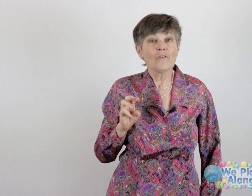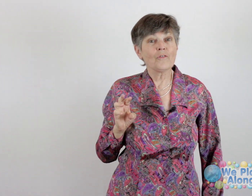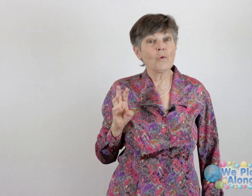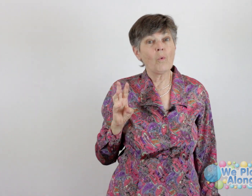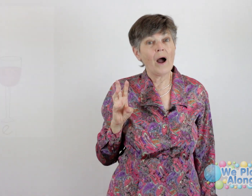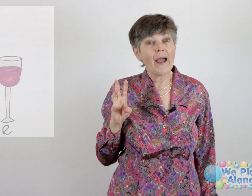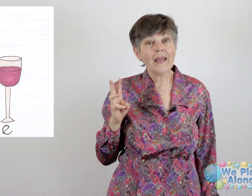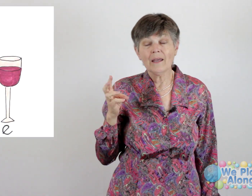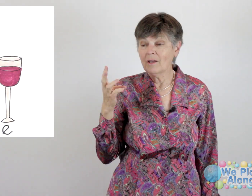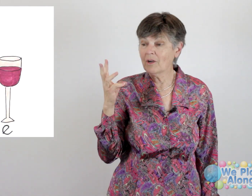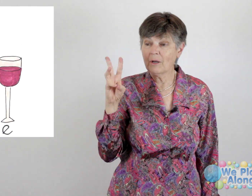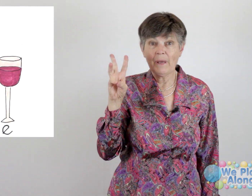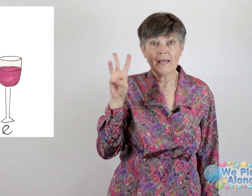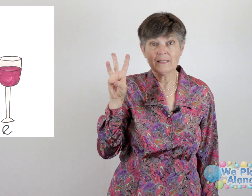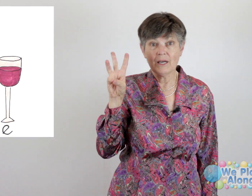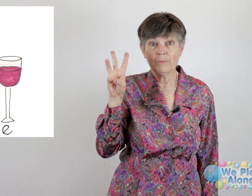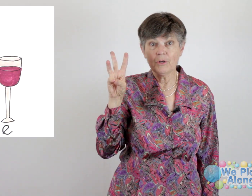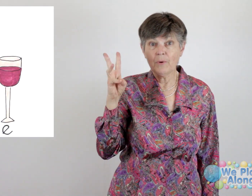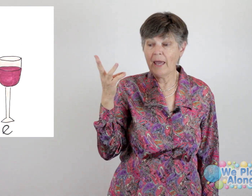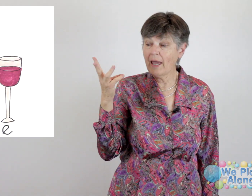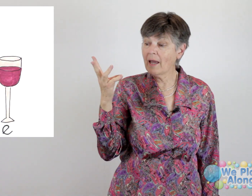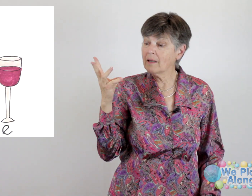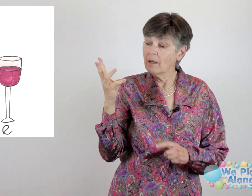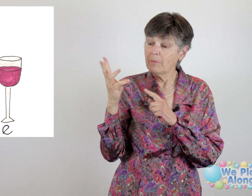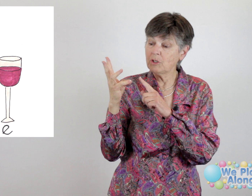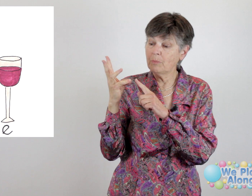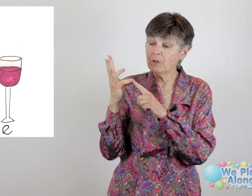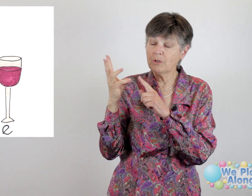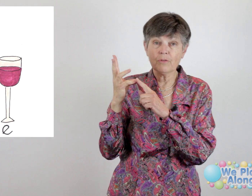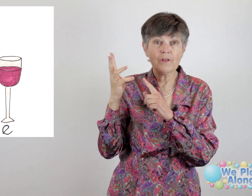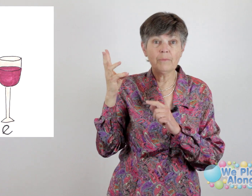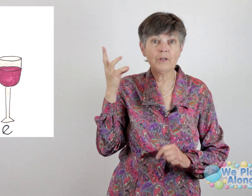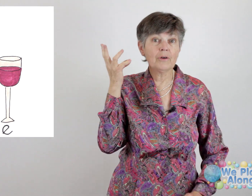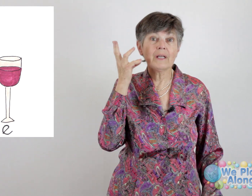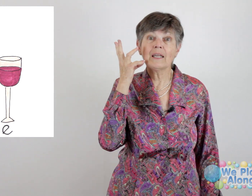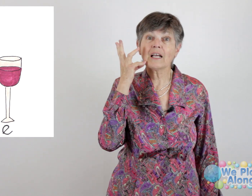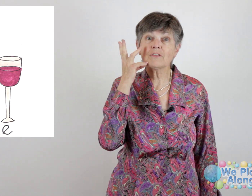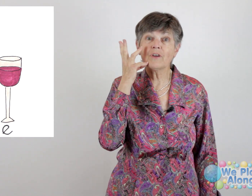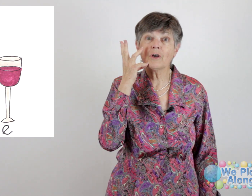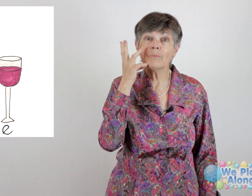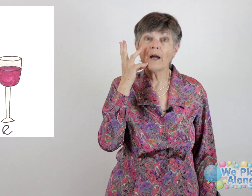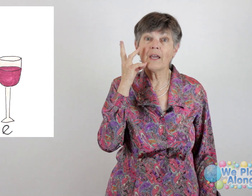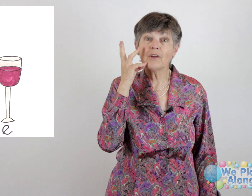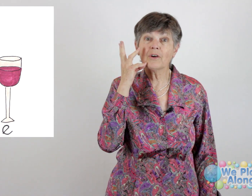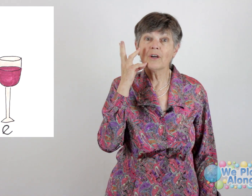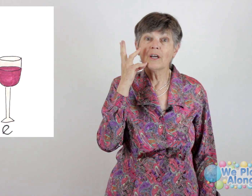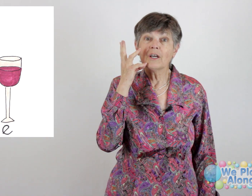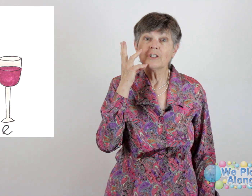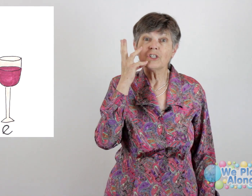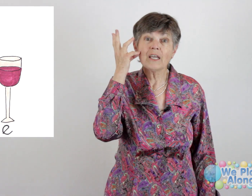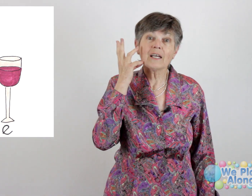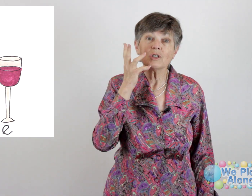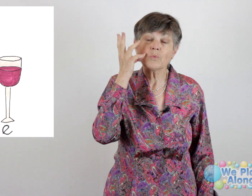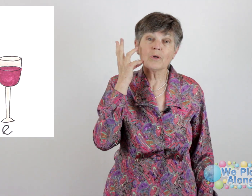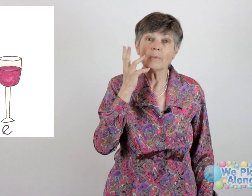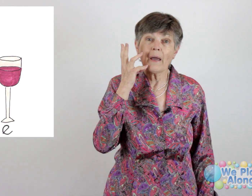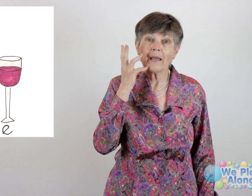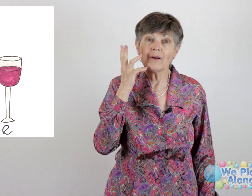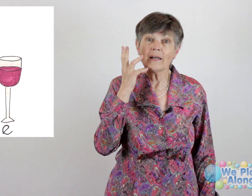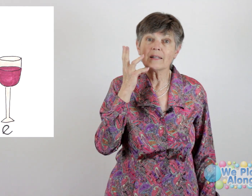For wine, you're going to make a W hand, but you put your thumb and your index finger by your cheek and swirl it back here like